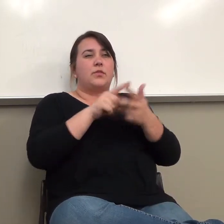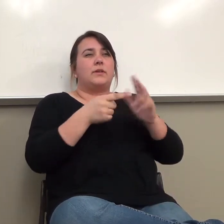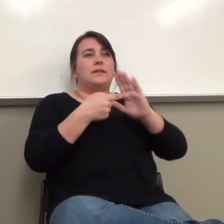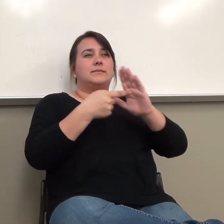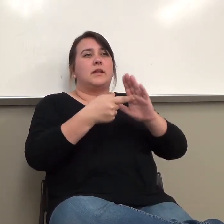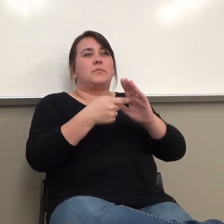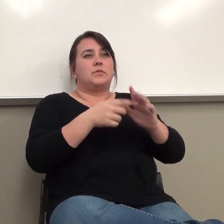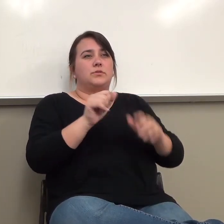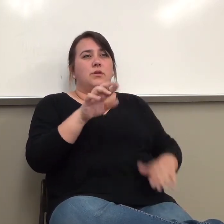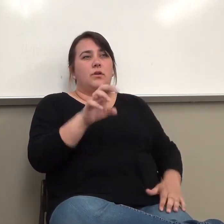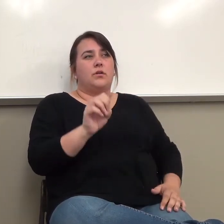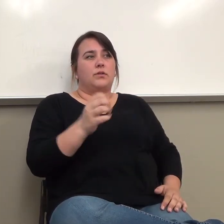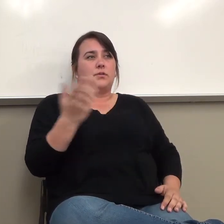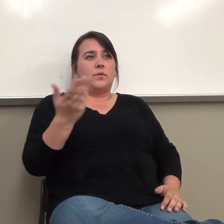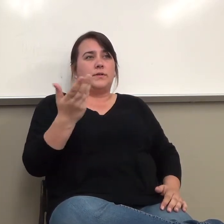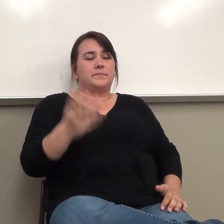are what?